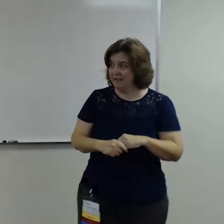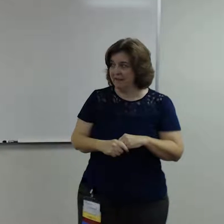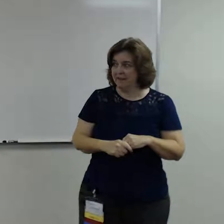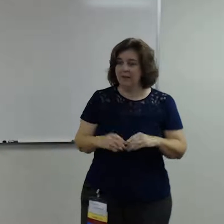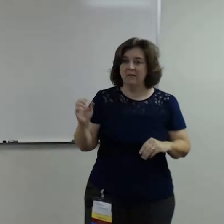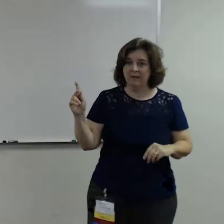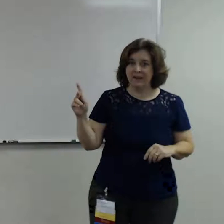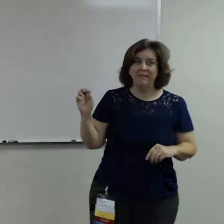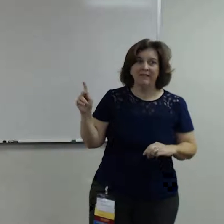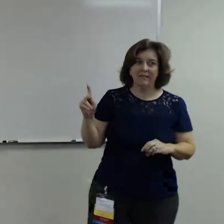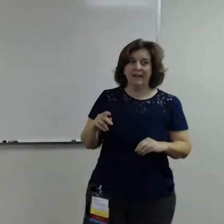Okay.